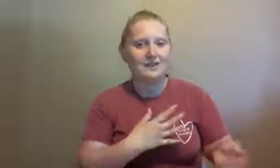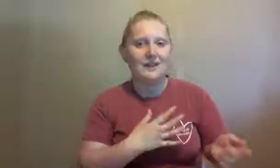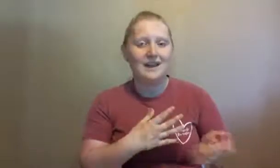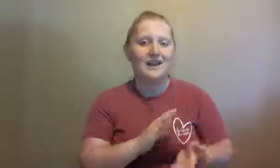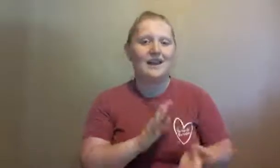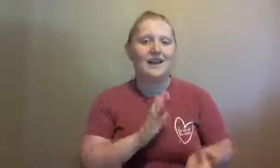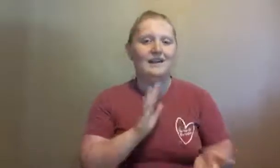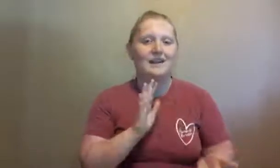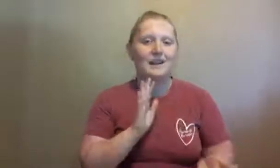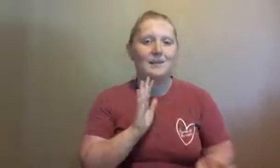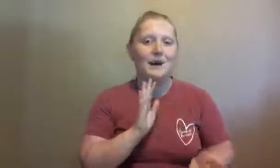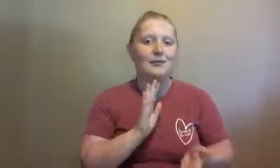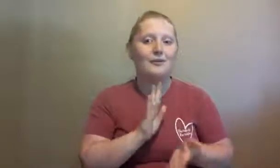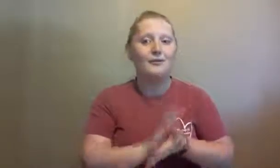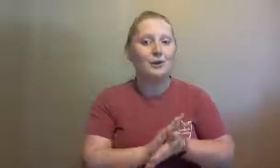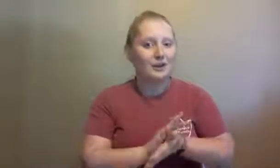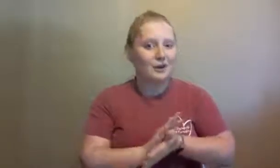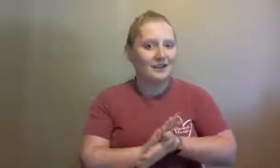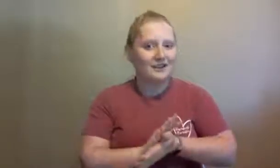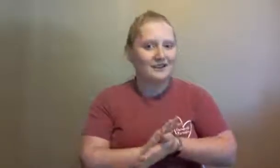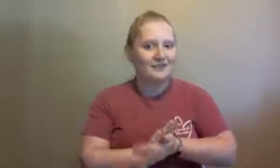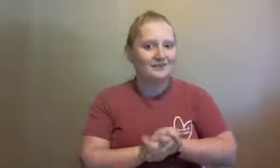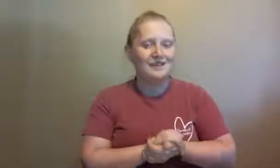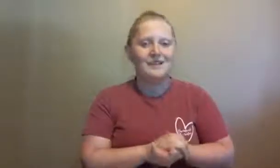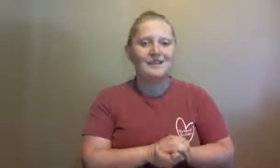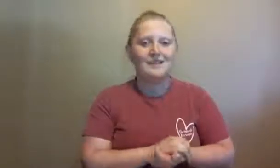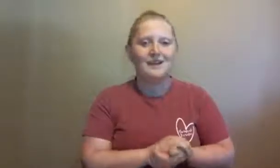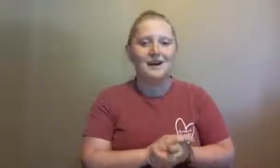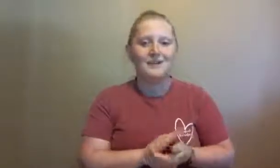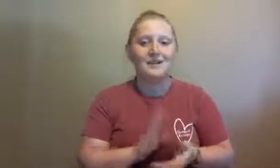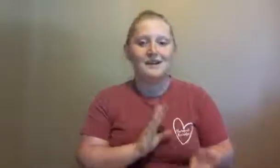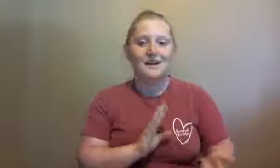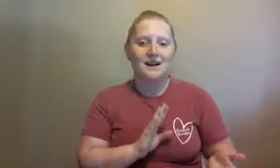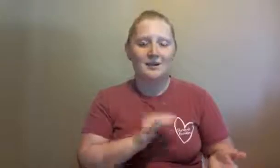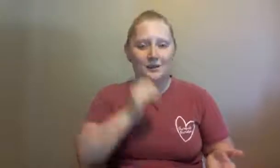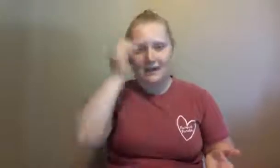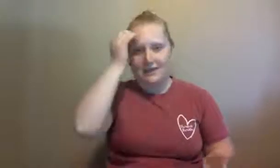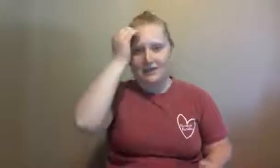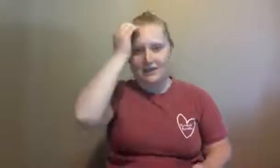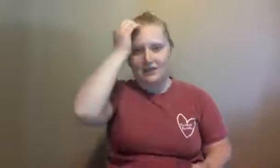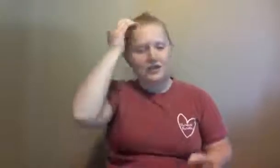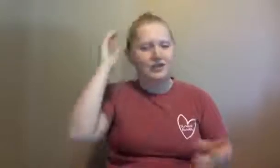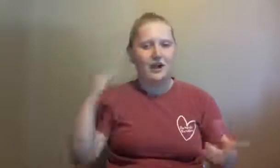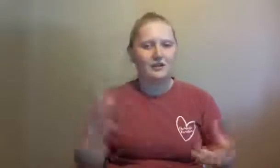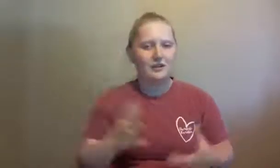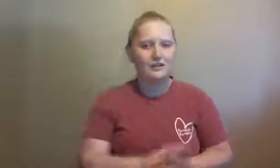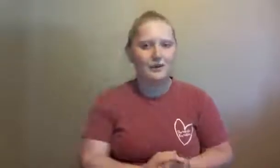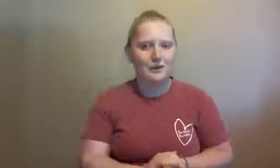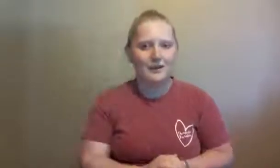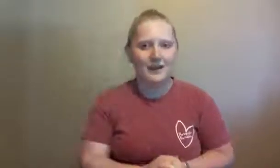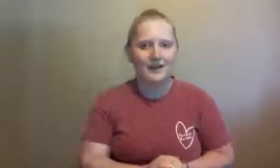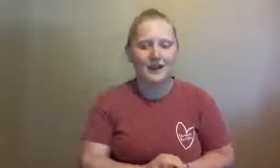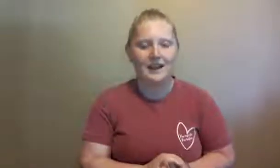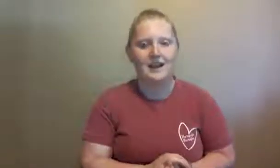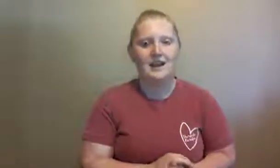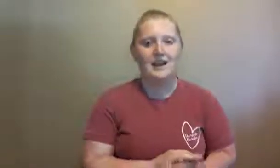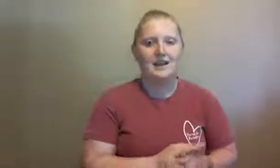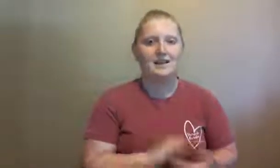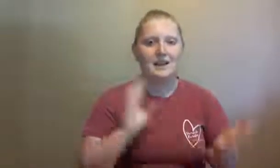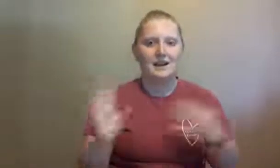week learn about food. So I'm going to start out with just general food, and then